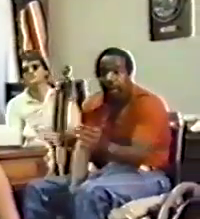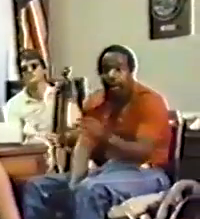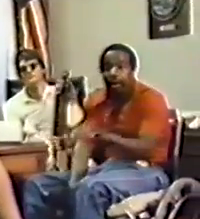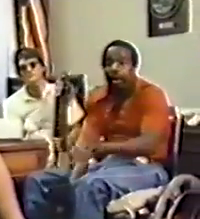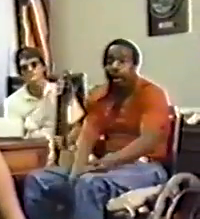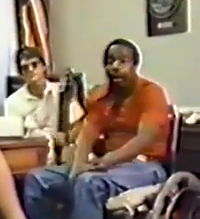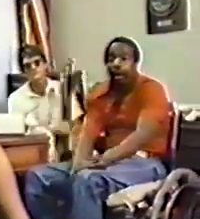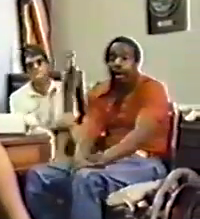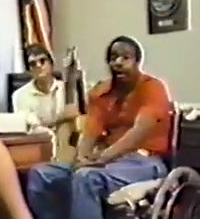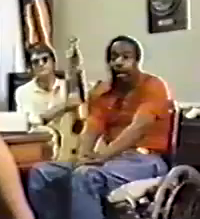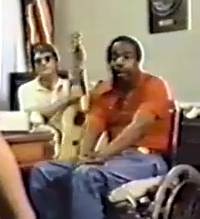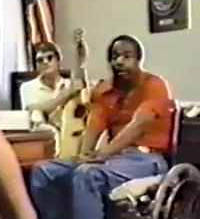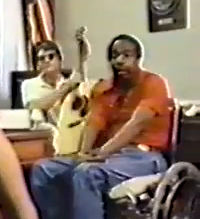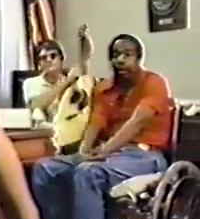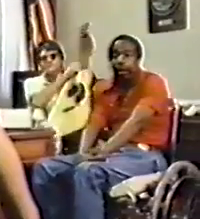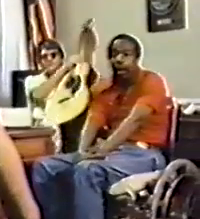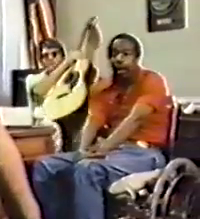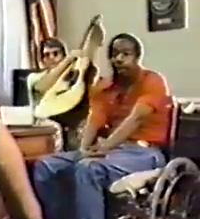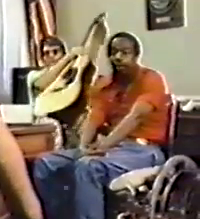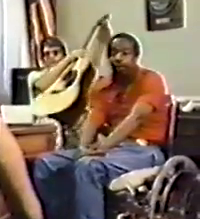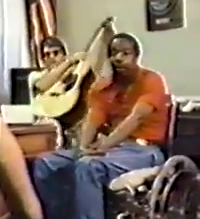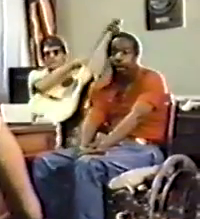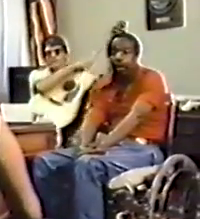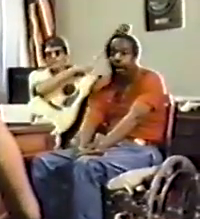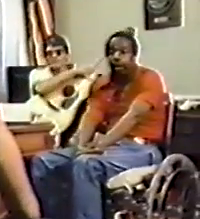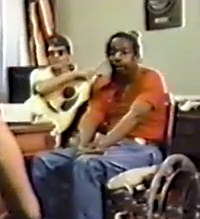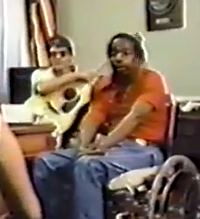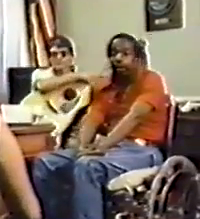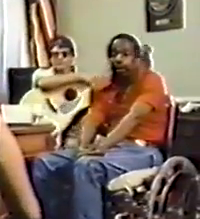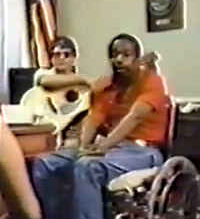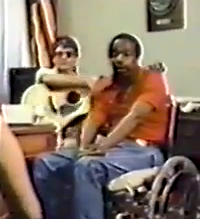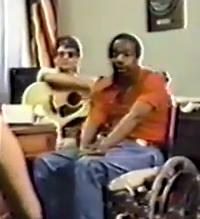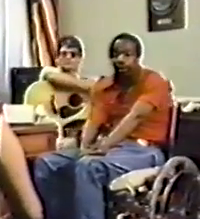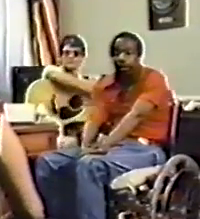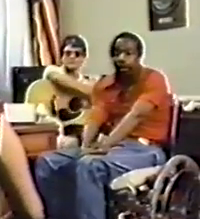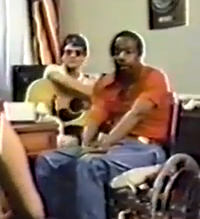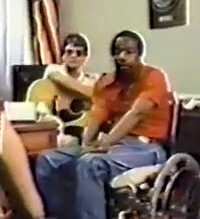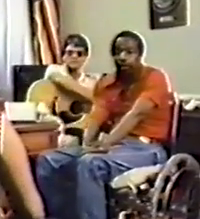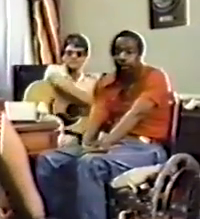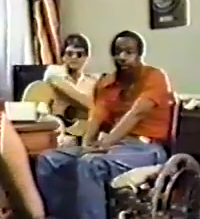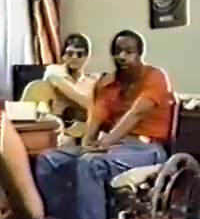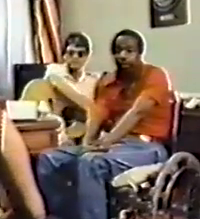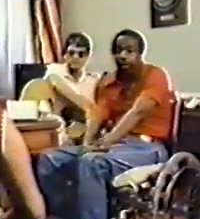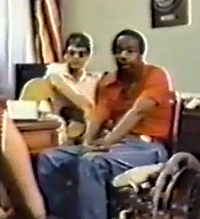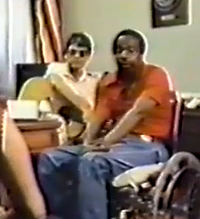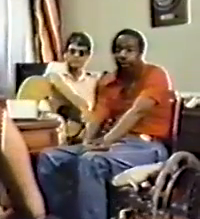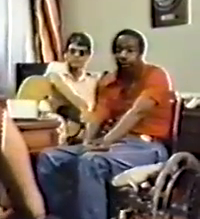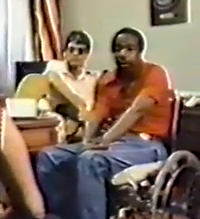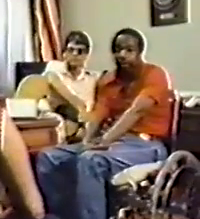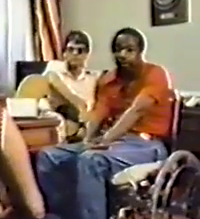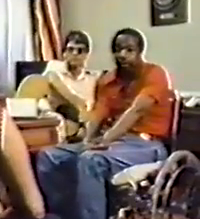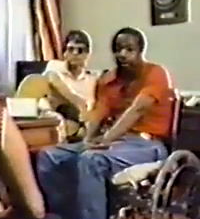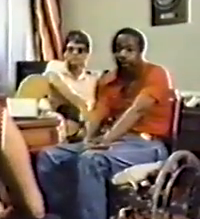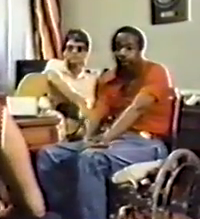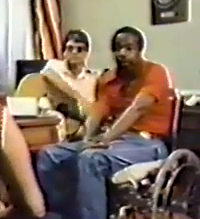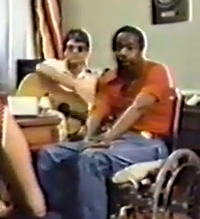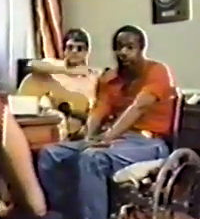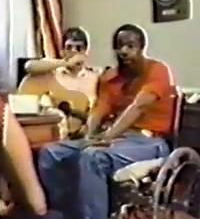possibly being cut. Some of the important things that we thought were meaningful for